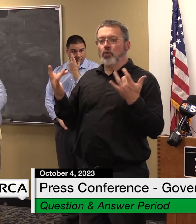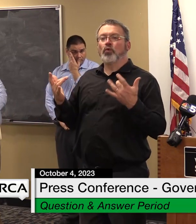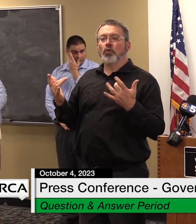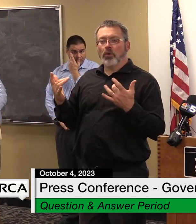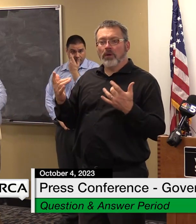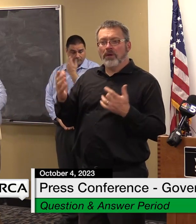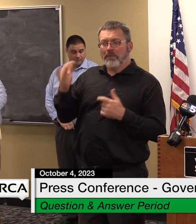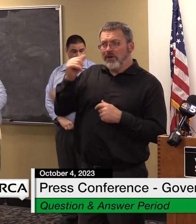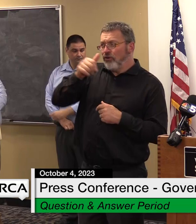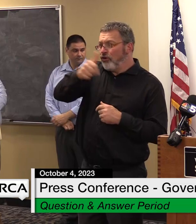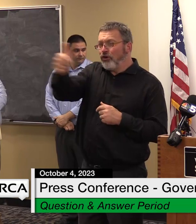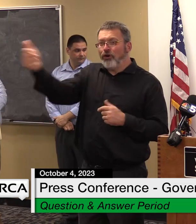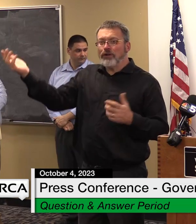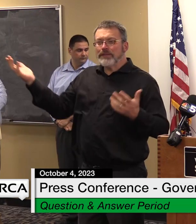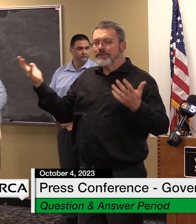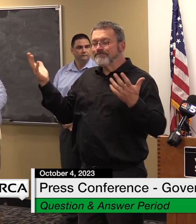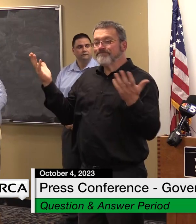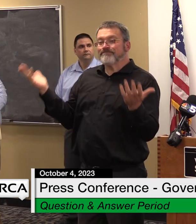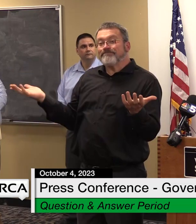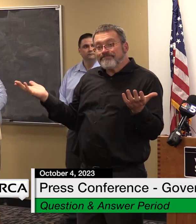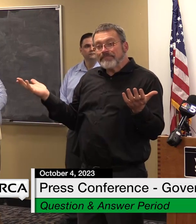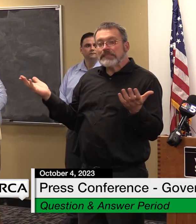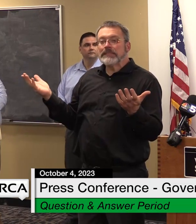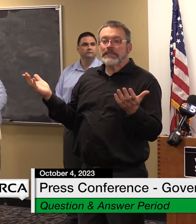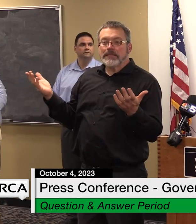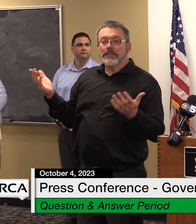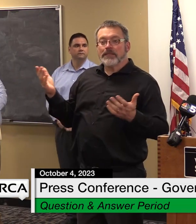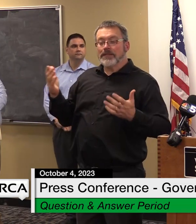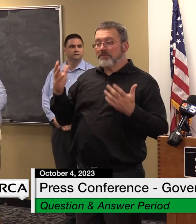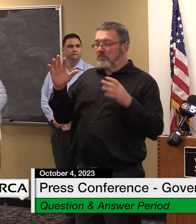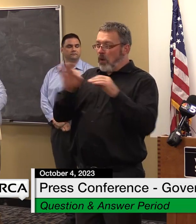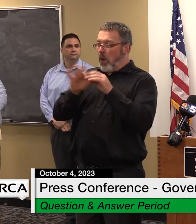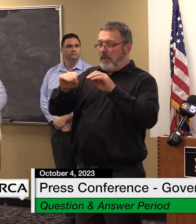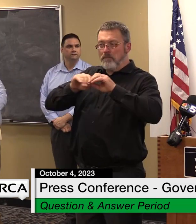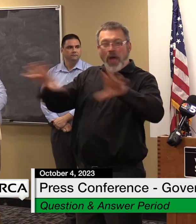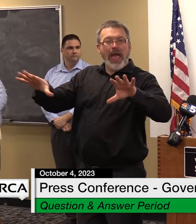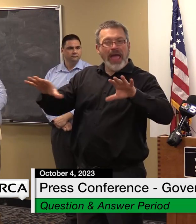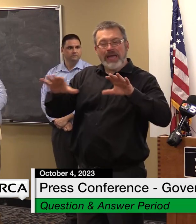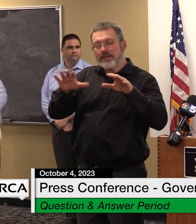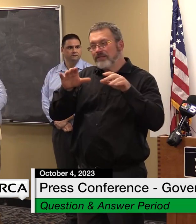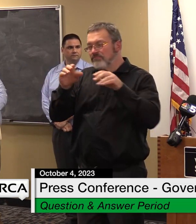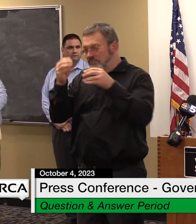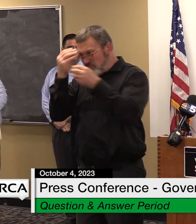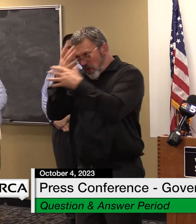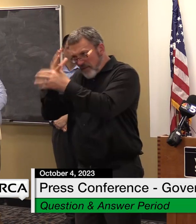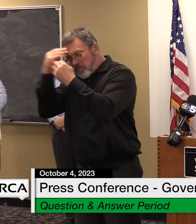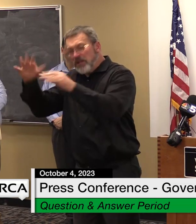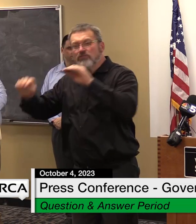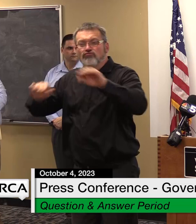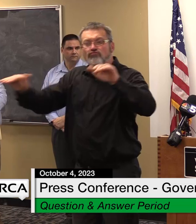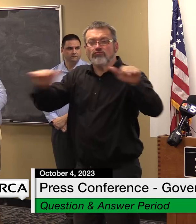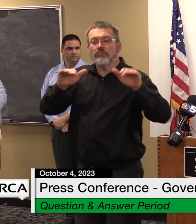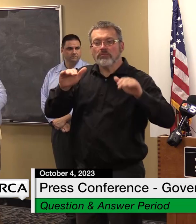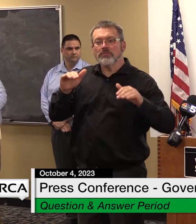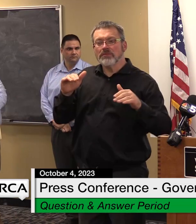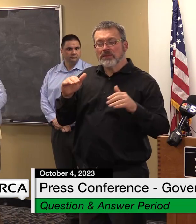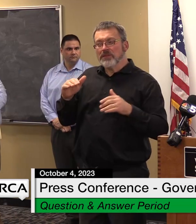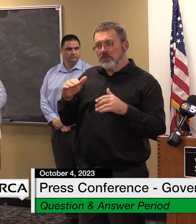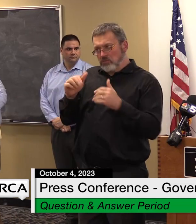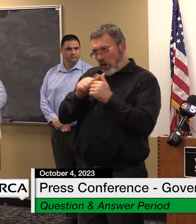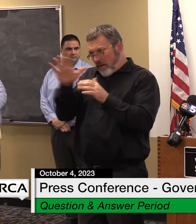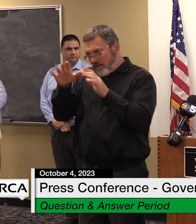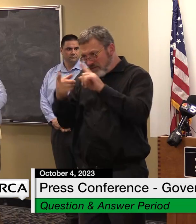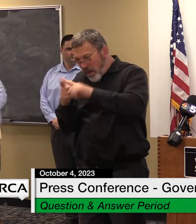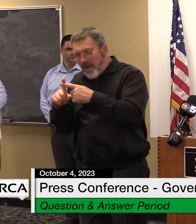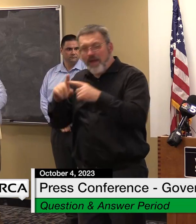challenges applies. I think a lot of times it's words of mouth, right? Somebody applies, and all of a sudden, they get assistance,